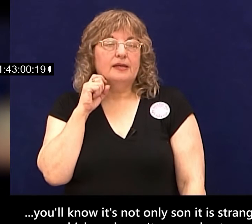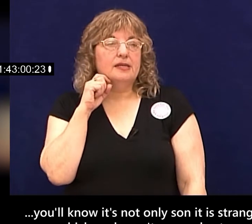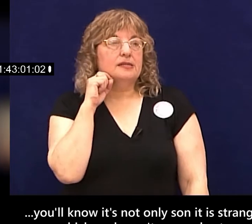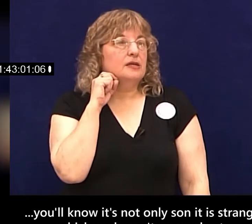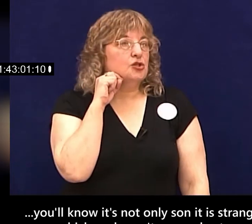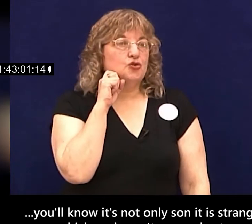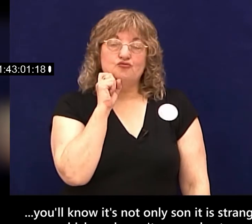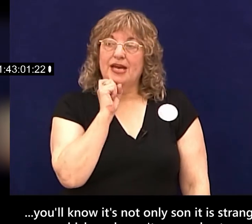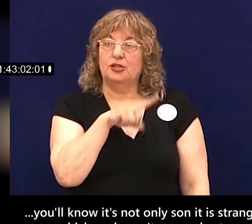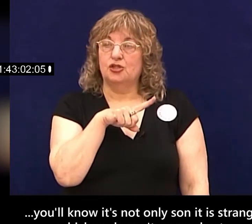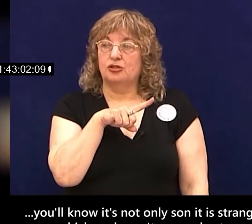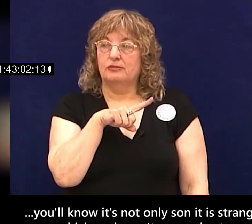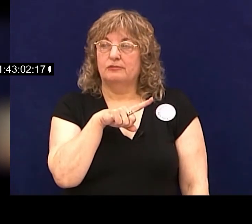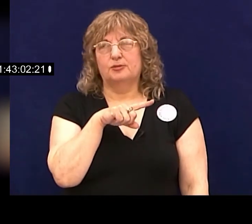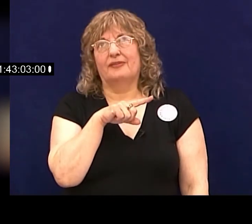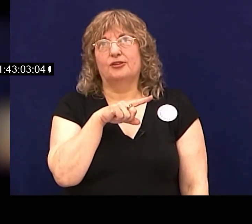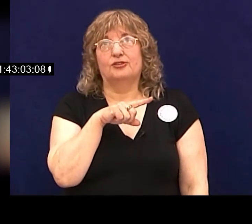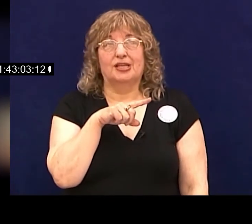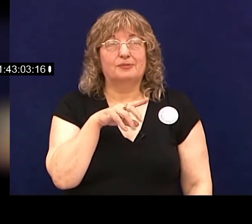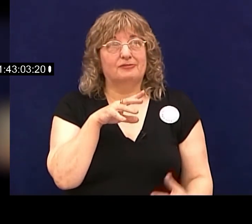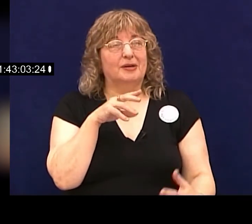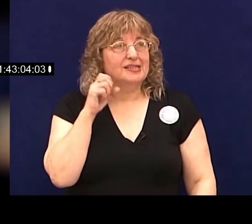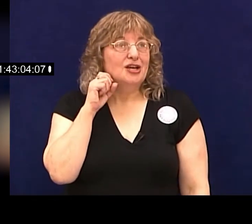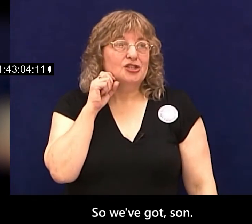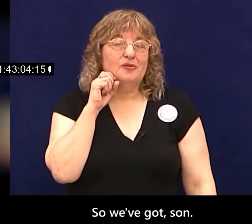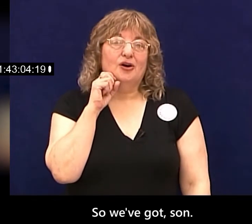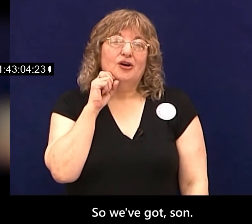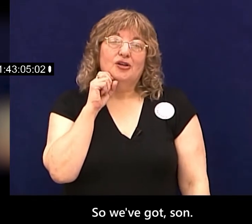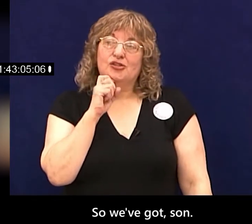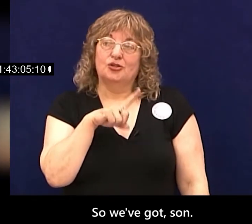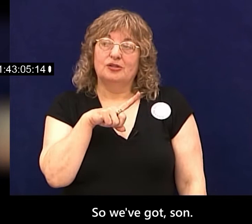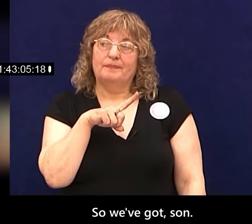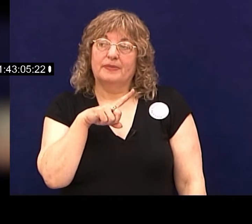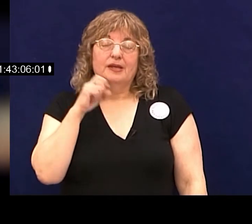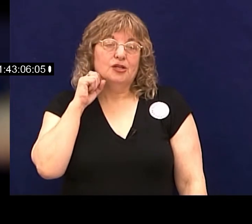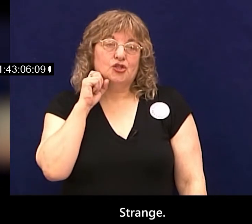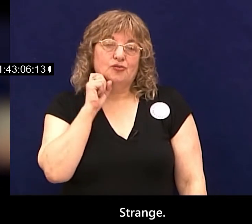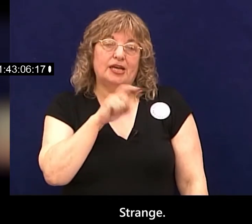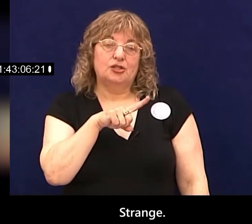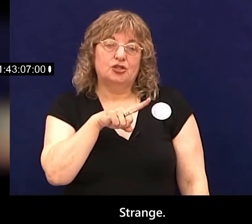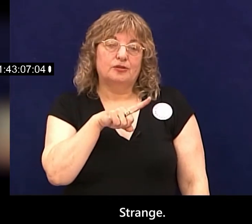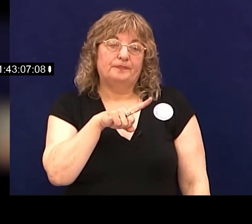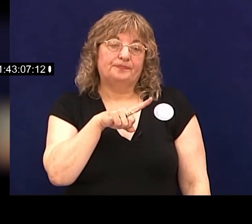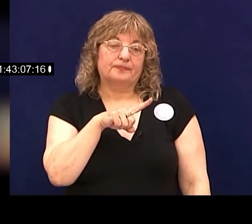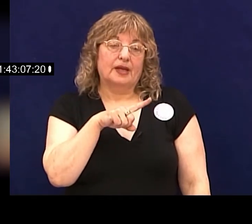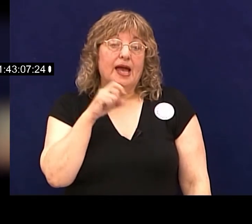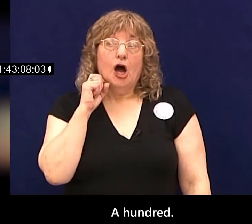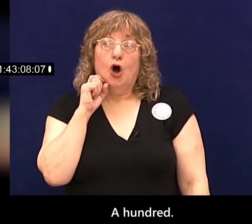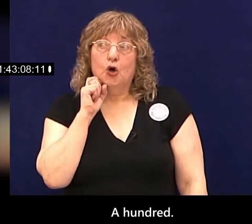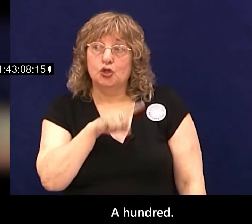is strange, which we haven't covered yet, but never mind. So we've got son, strange,